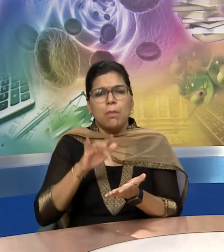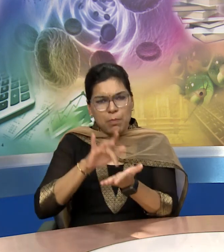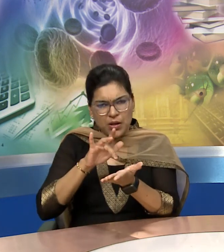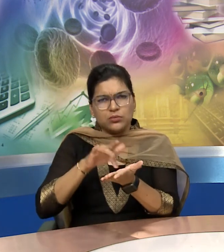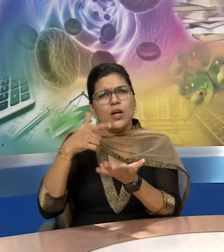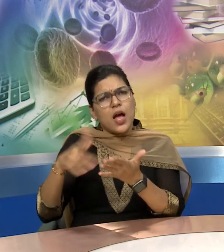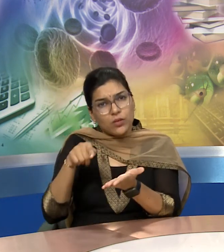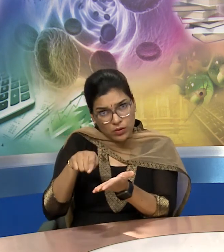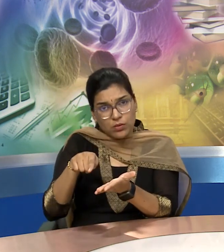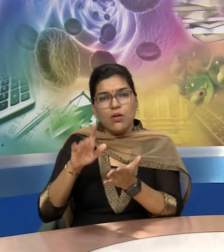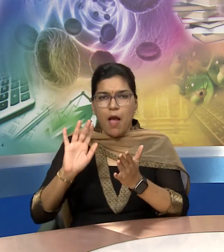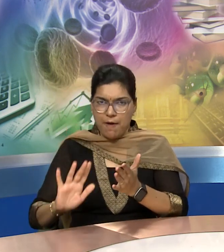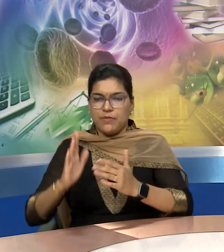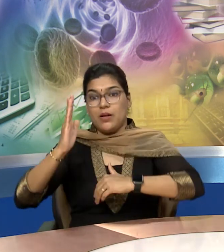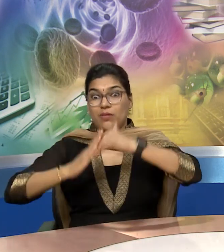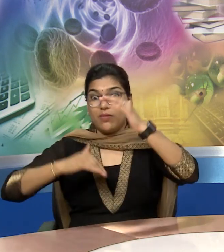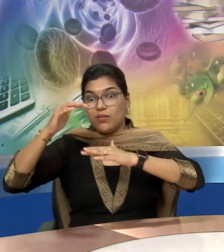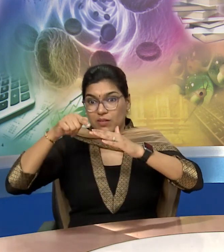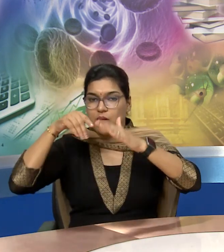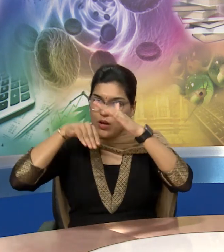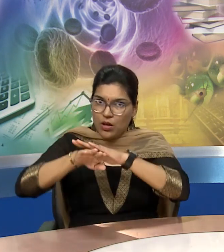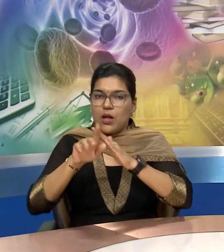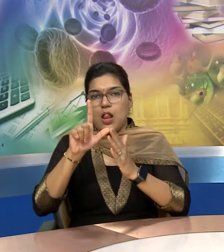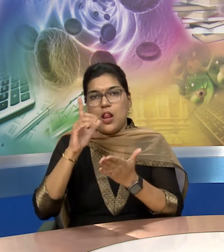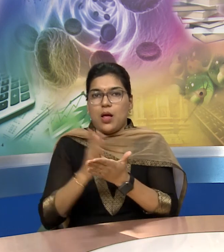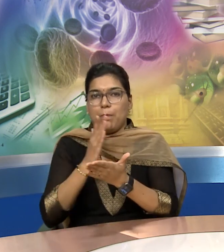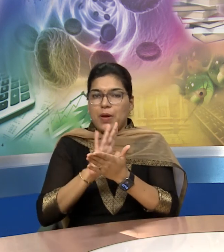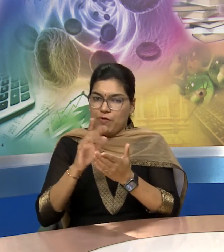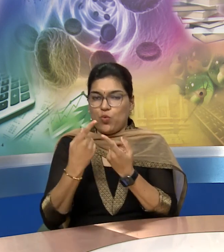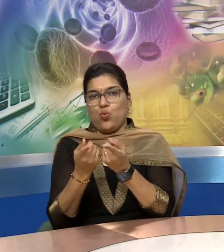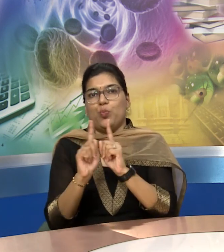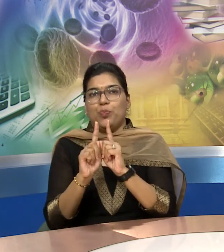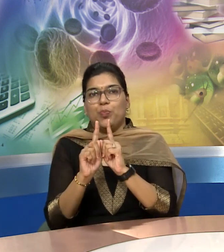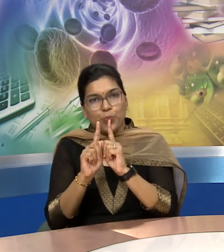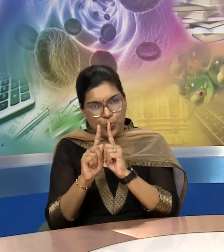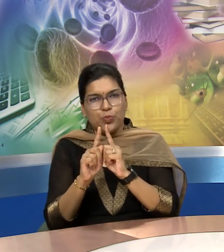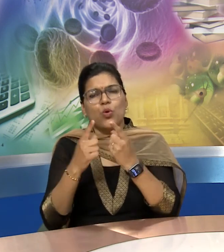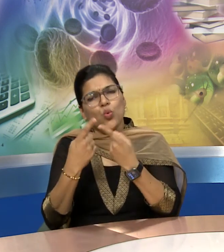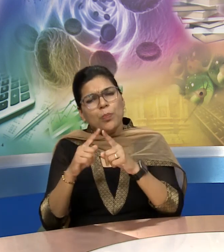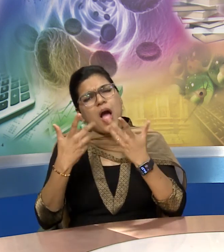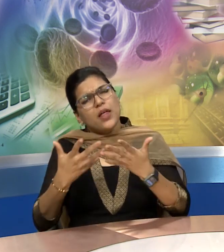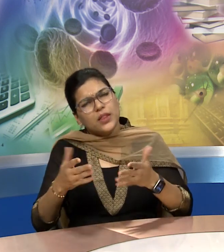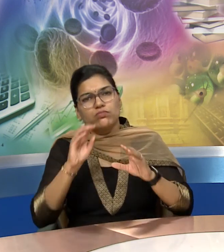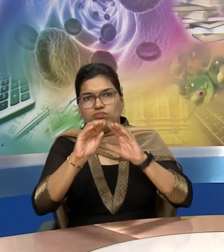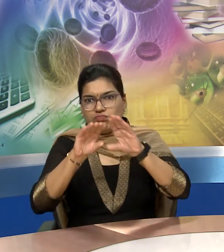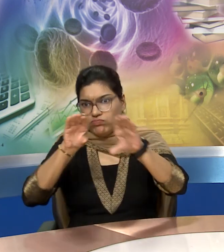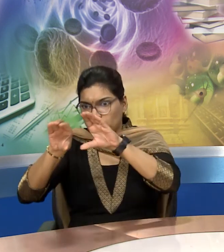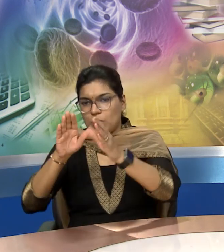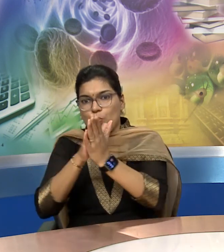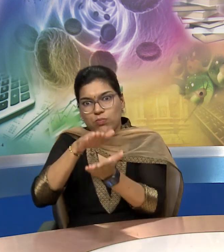The next point which we discussed was that library is a place, a building, a